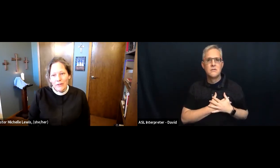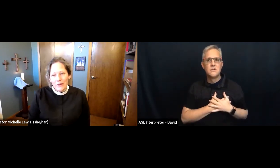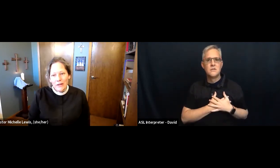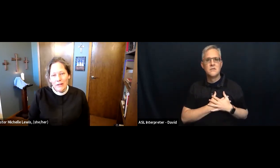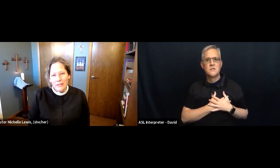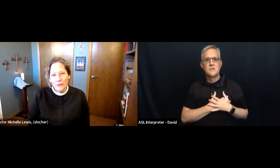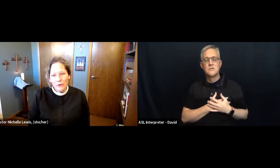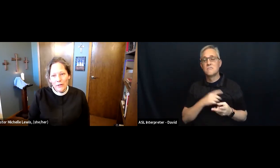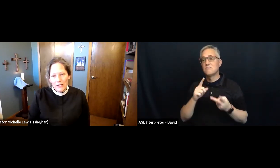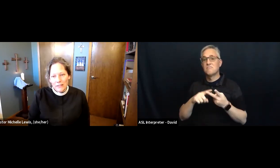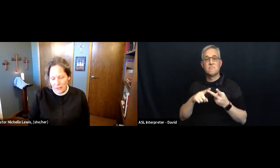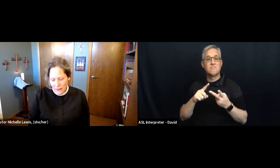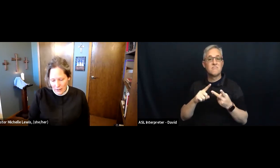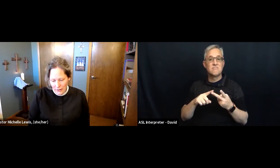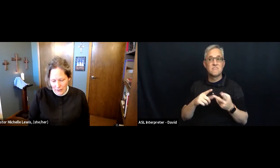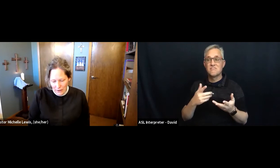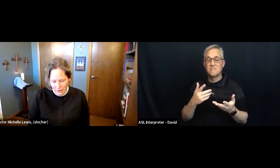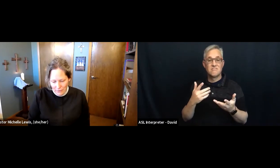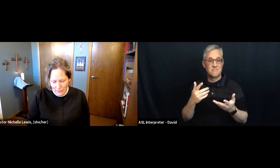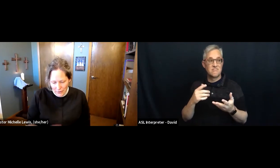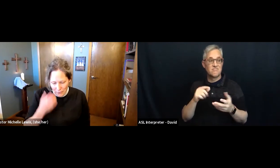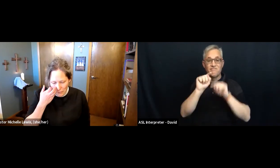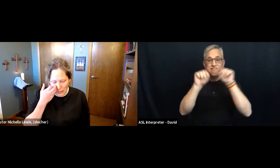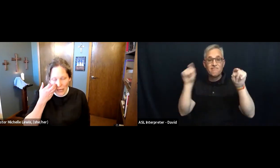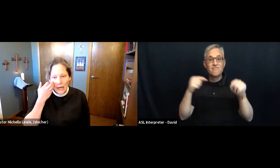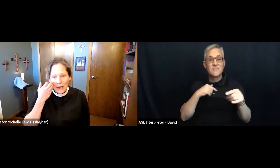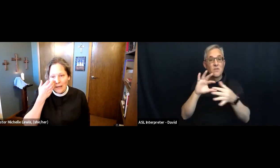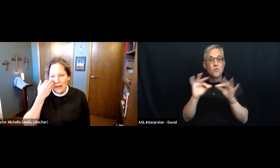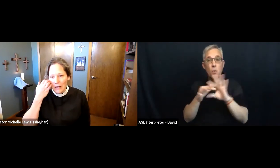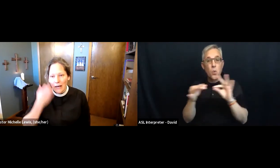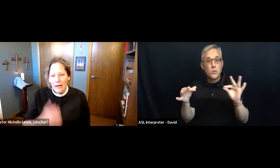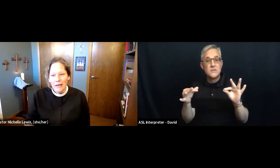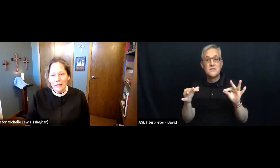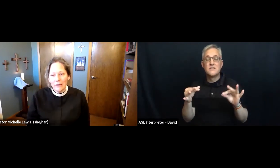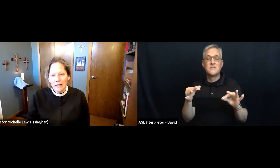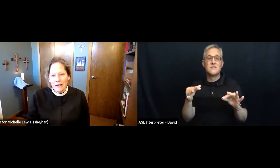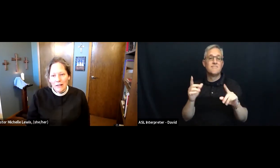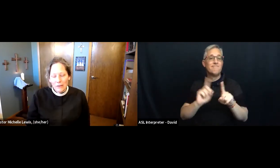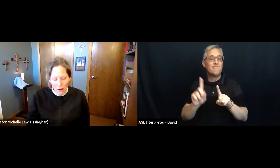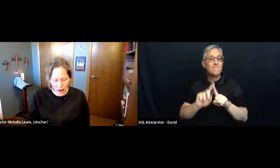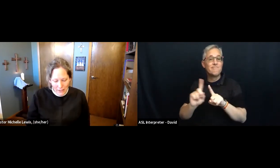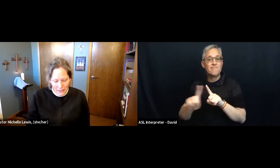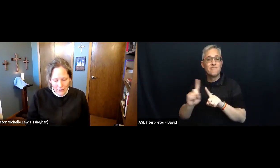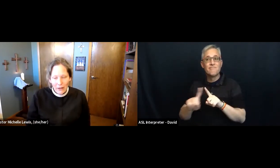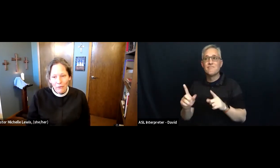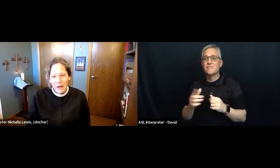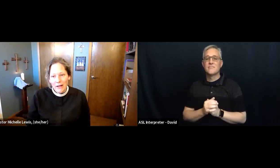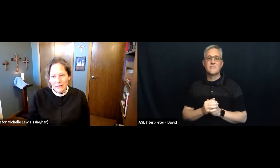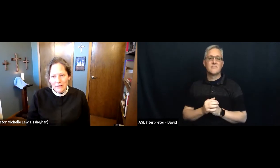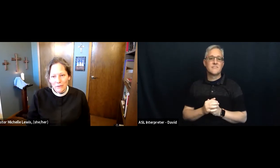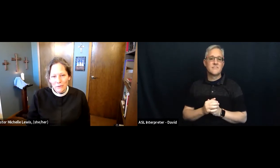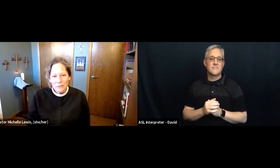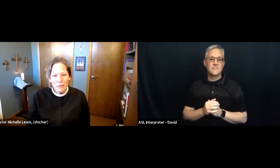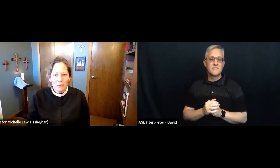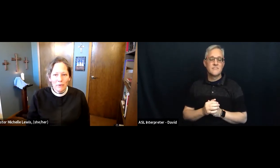Or the stories of pain and loss that I have read